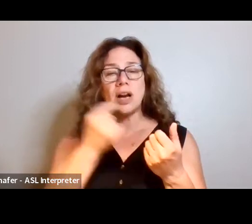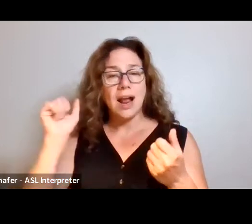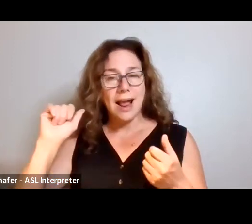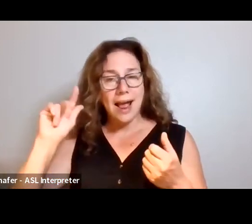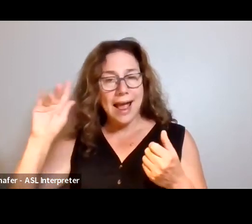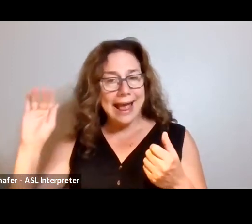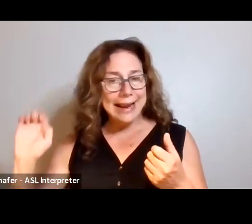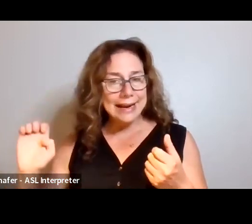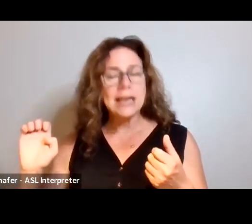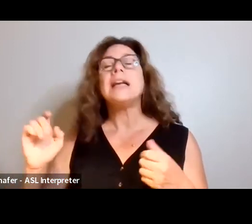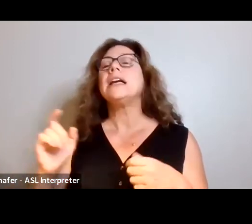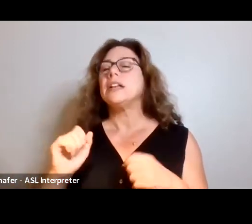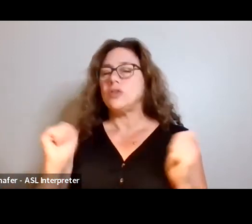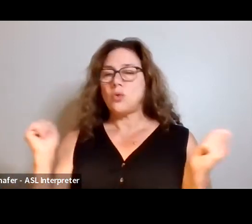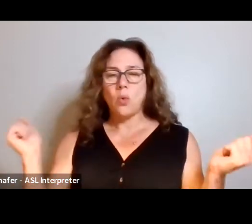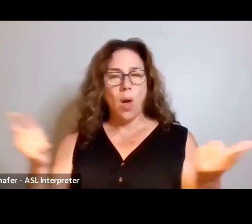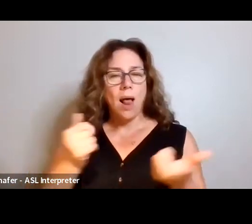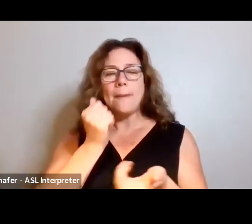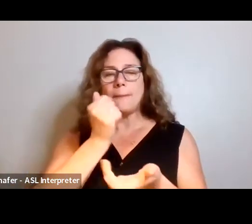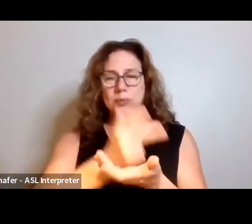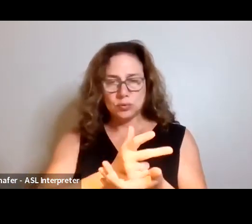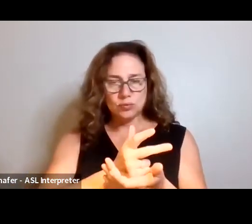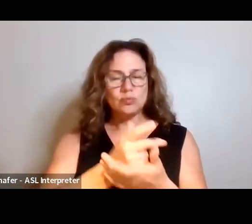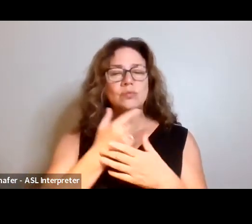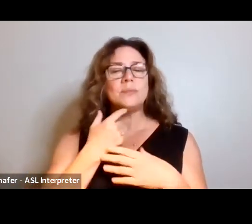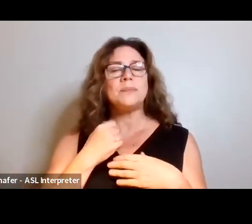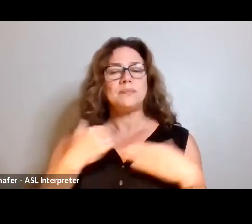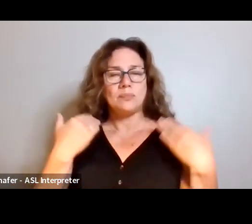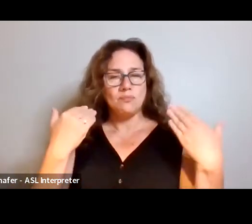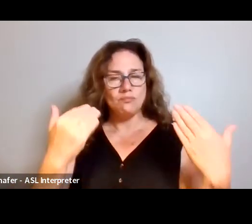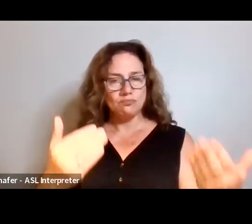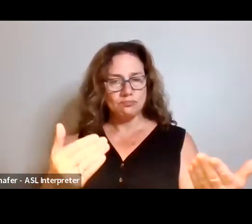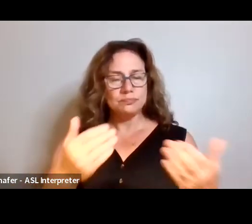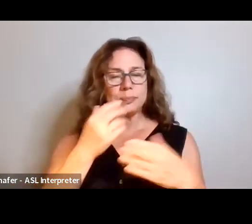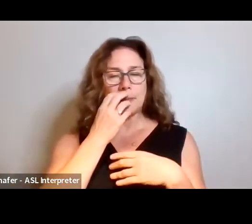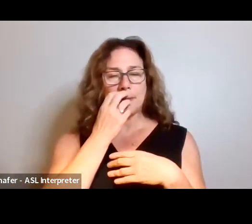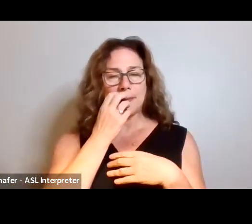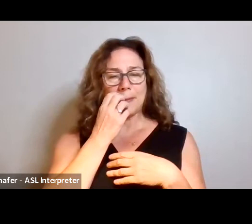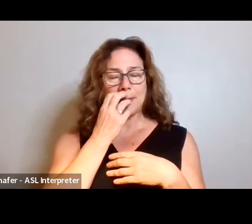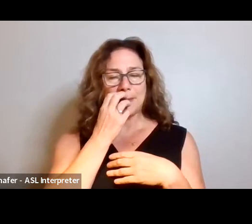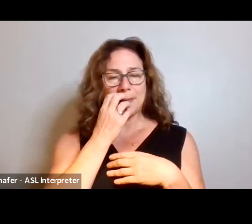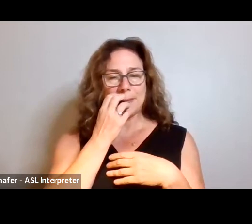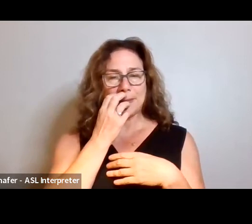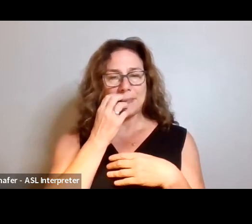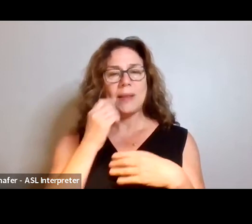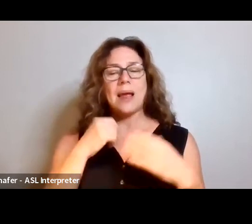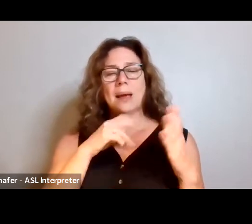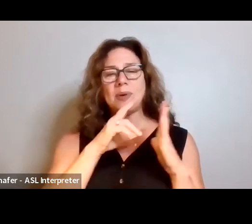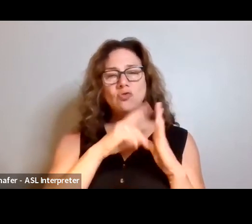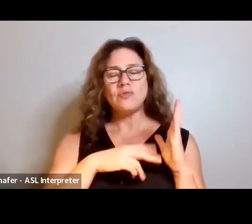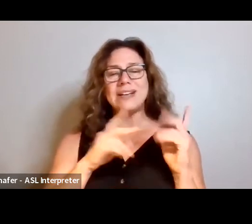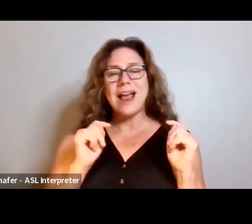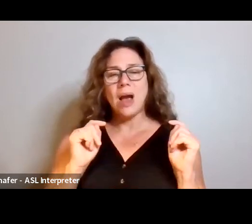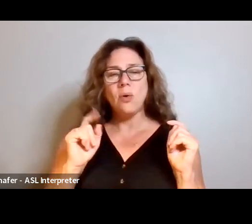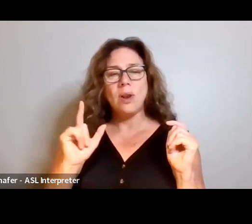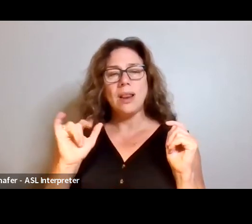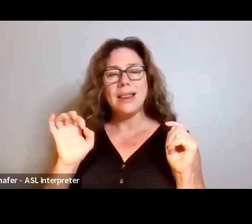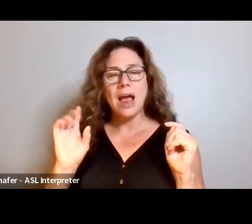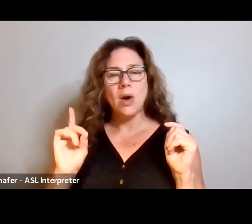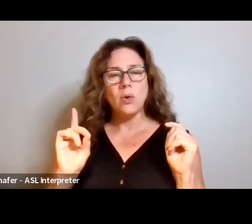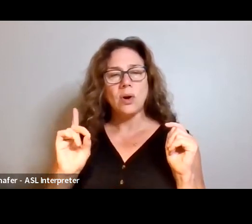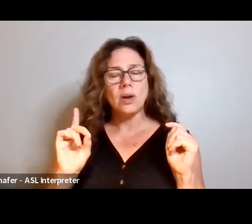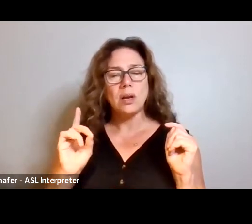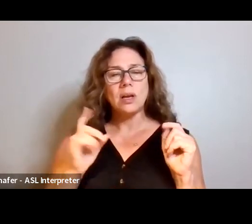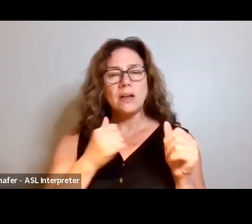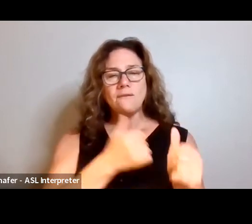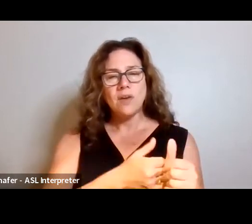motion carried. This is my prime? Yeah. Okay. So I'm get to read this out loud. The following are the